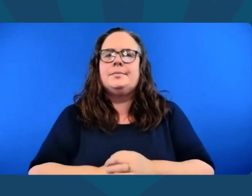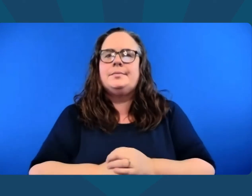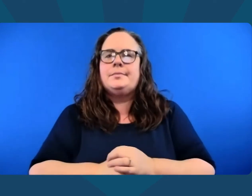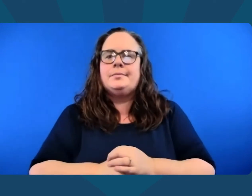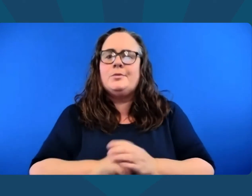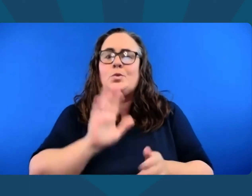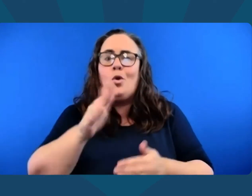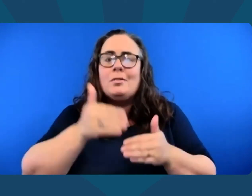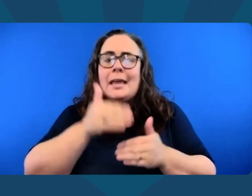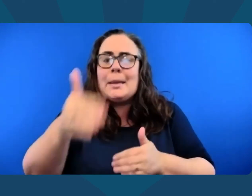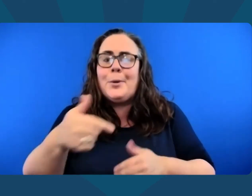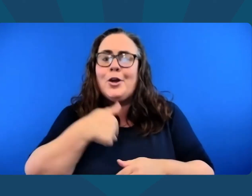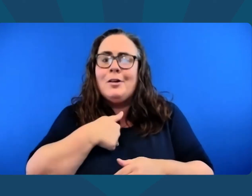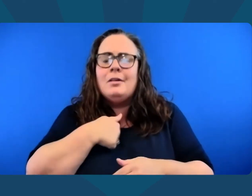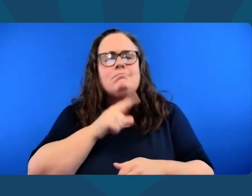businesses.